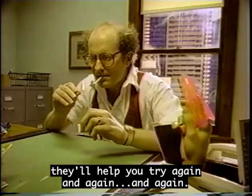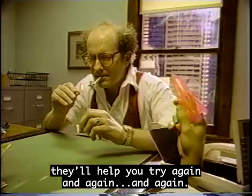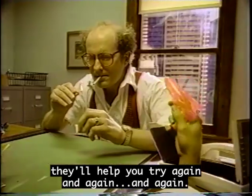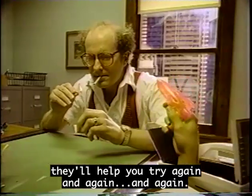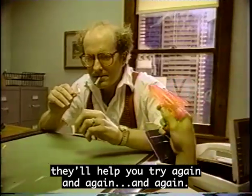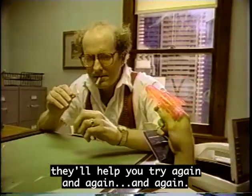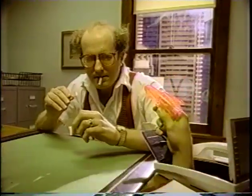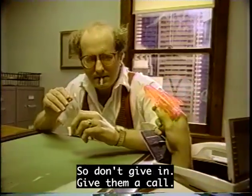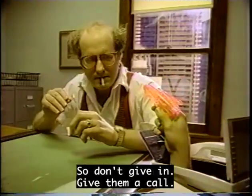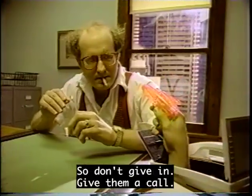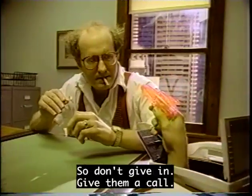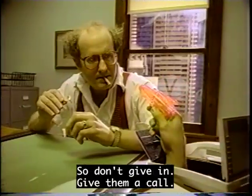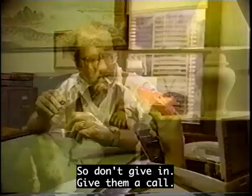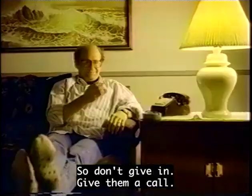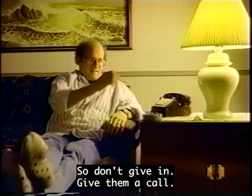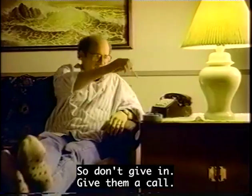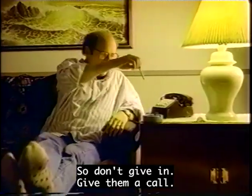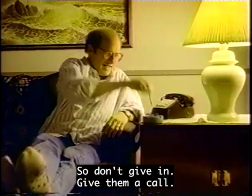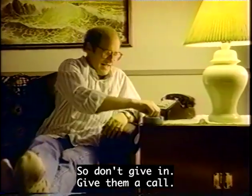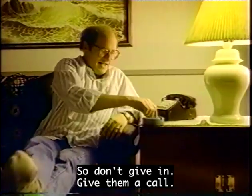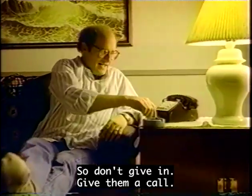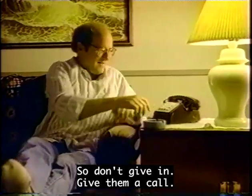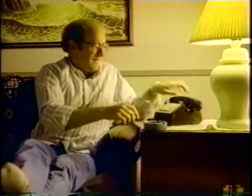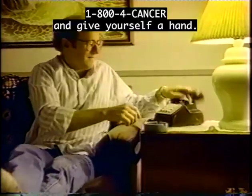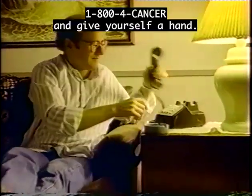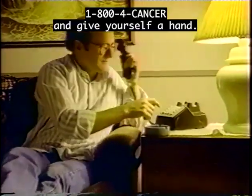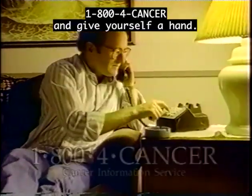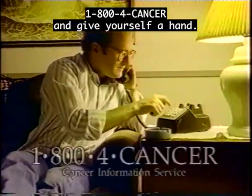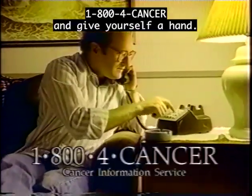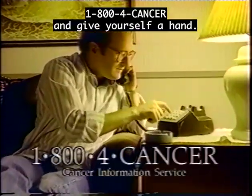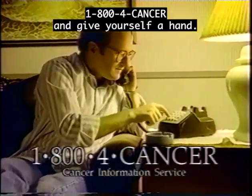And again. So don't give in. Give them a call.